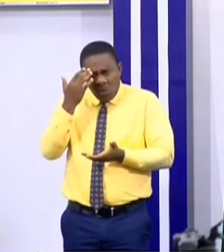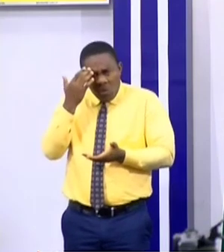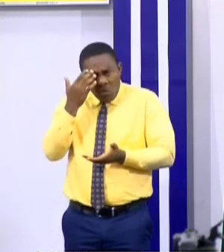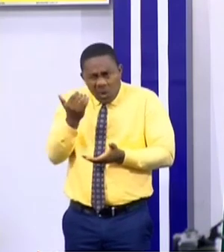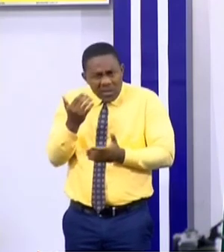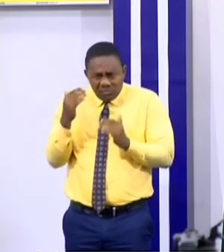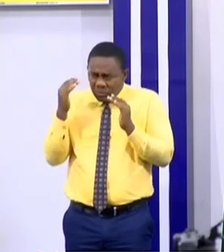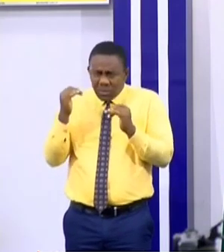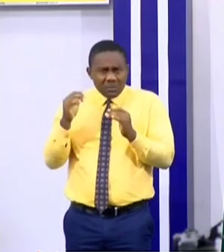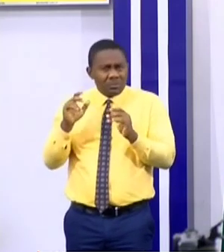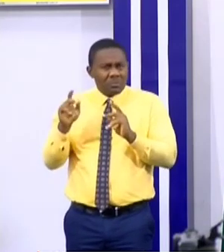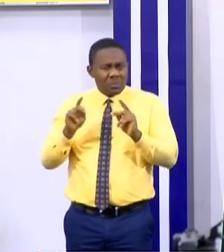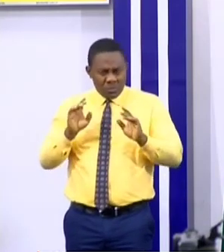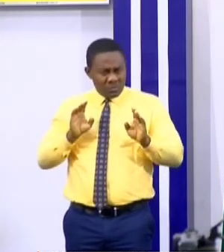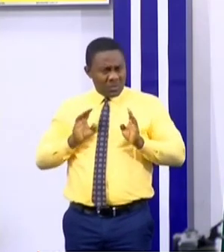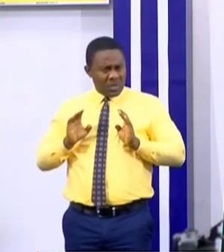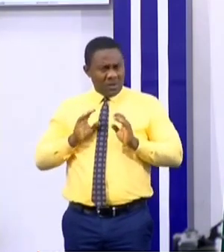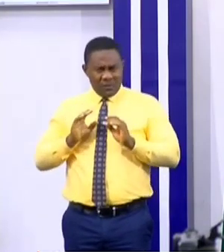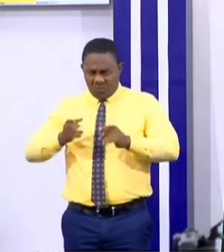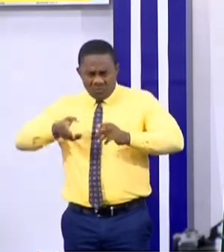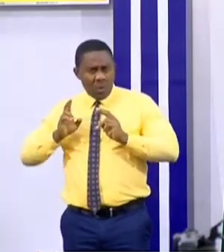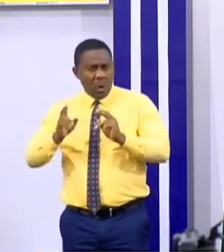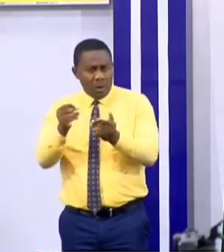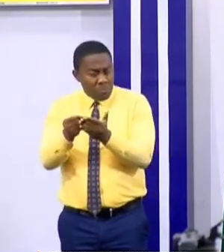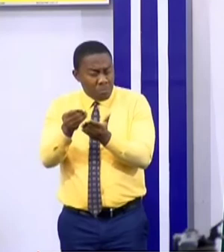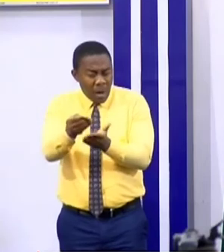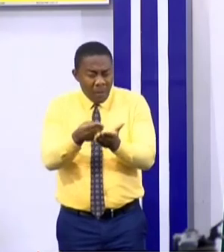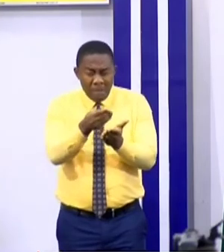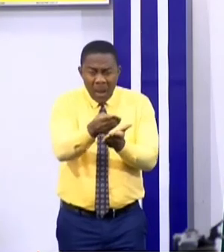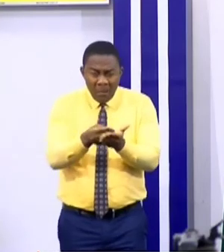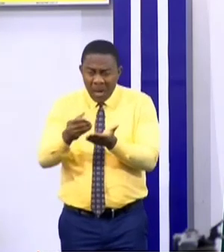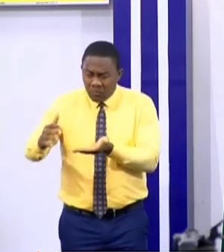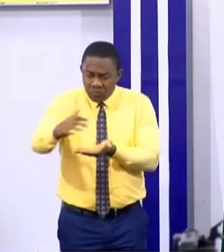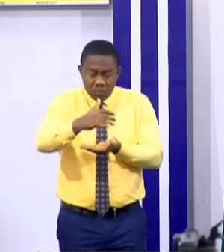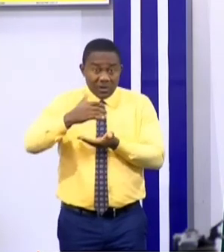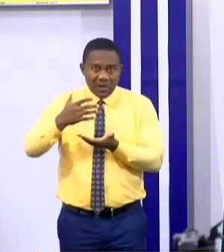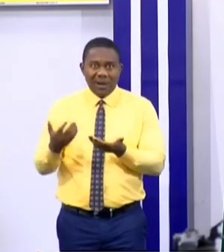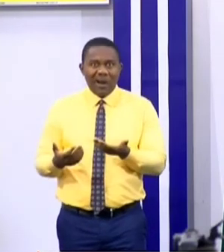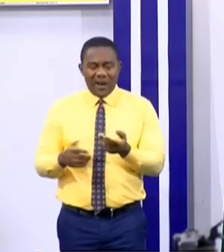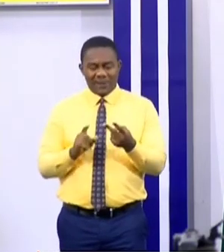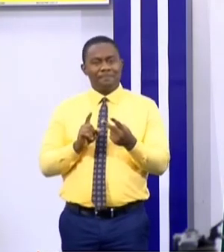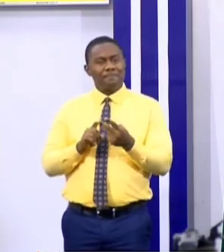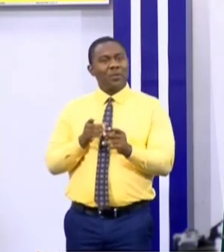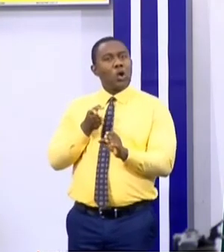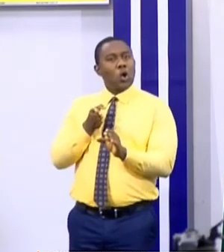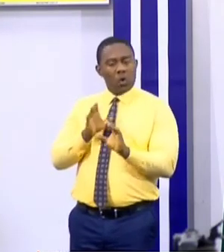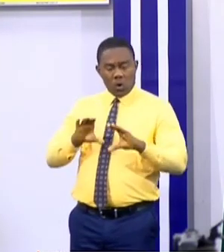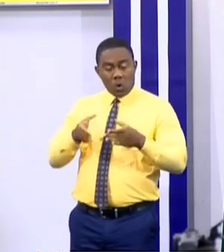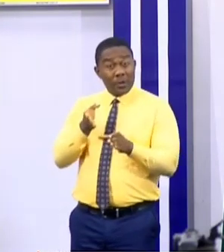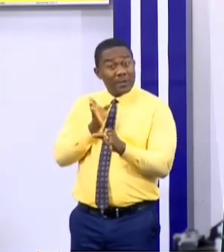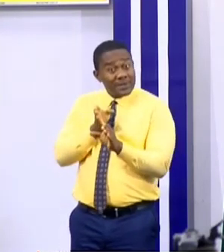behave this way, especially in times of crisis? The community psychologists will be interested in looking at how